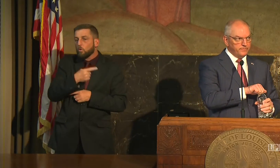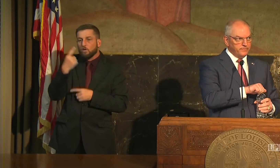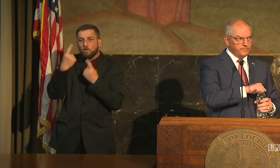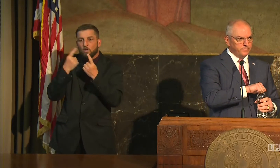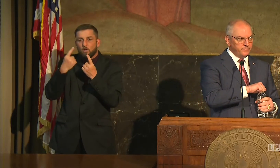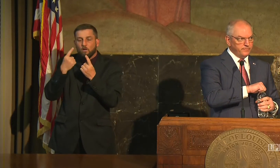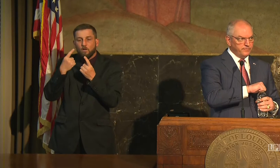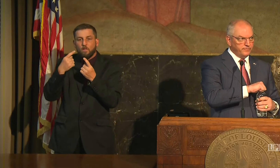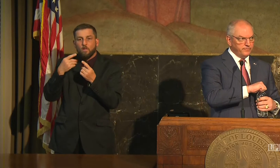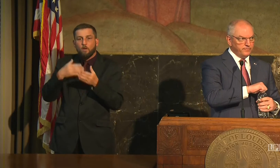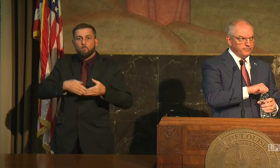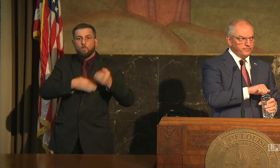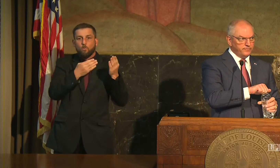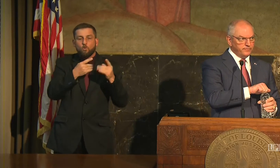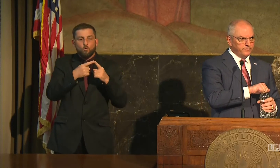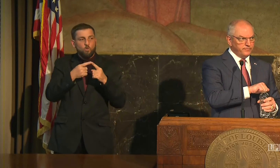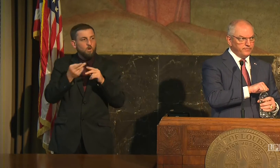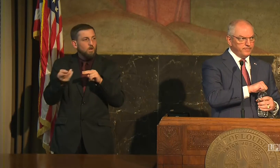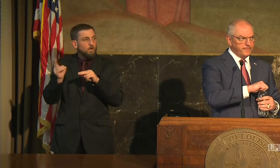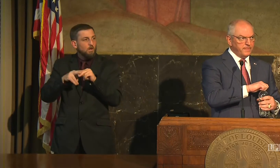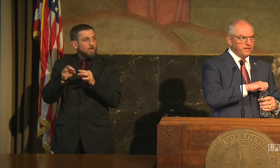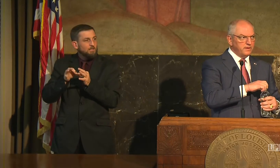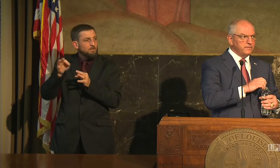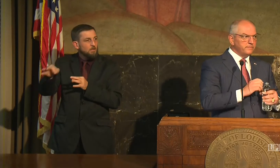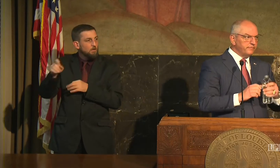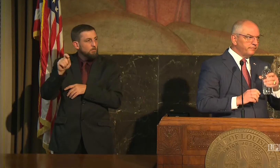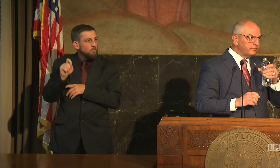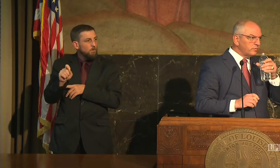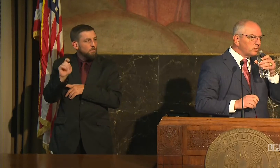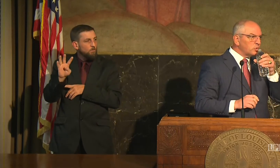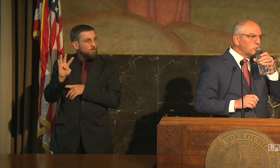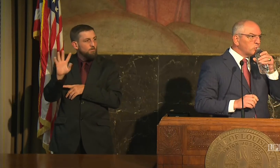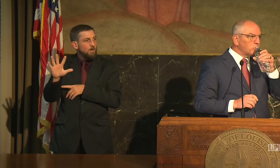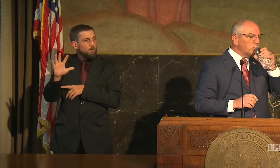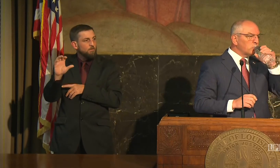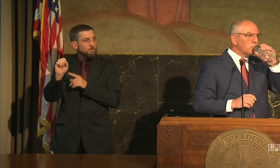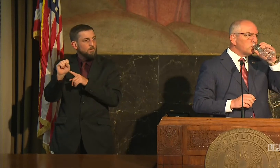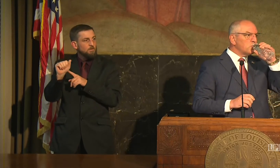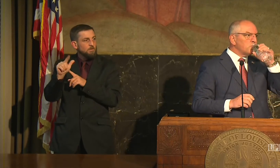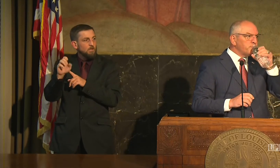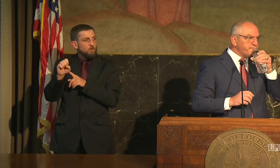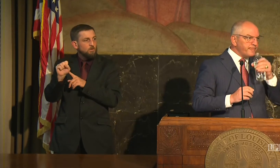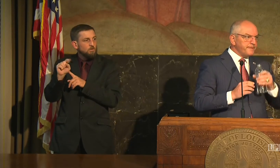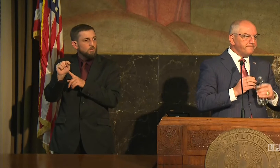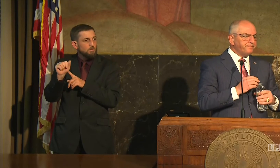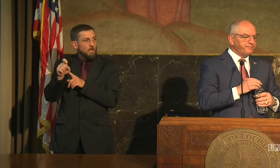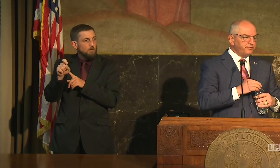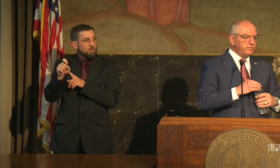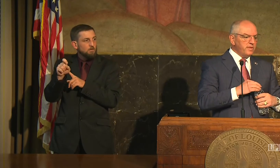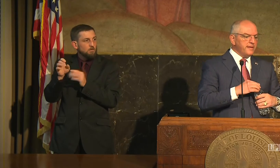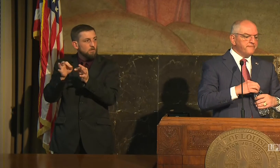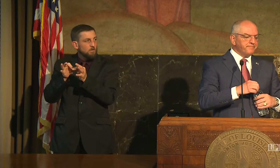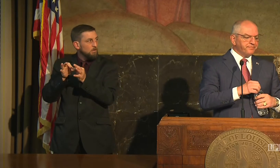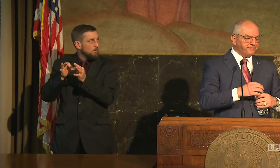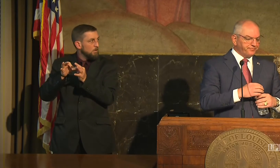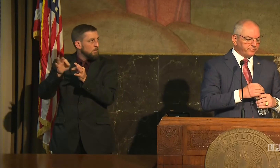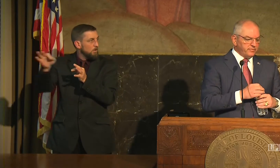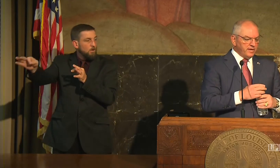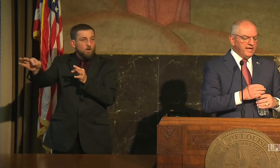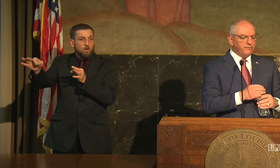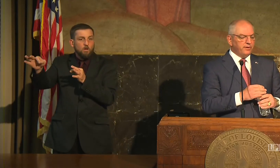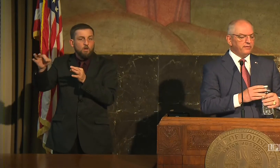to extend the 0.45 sales tax rate beyond what it was originally